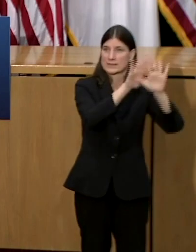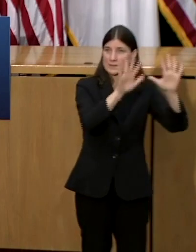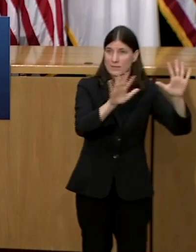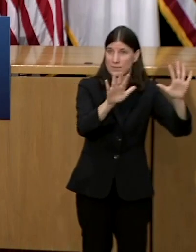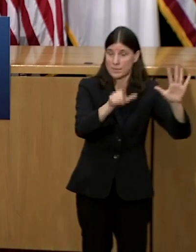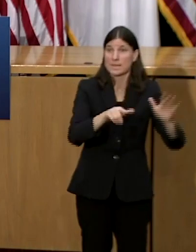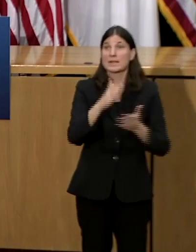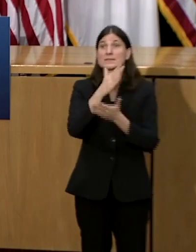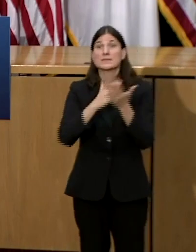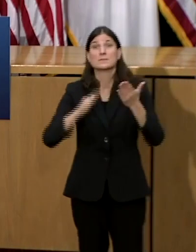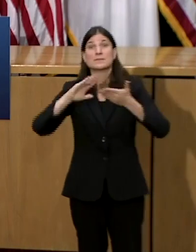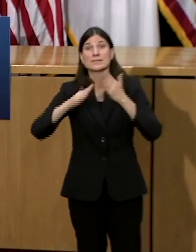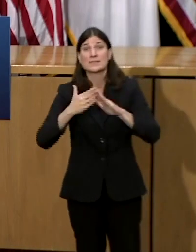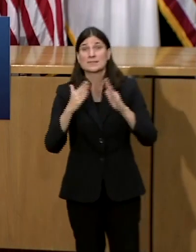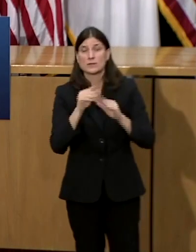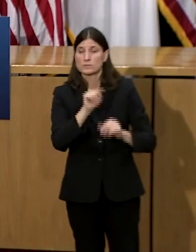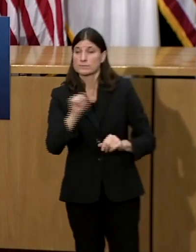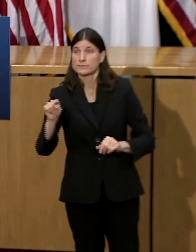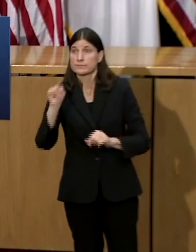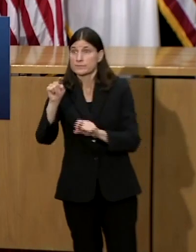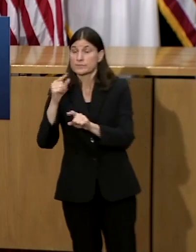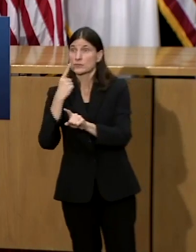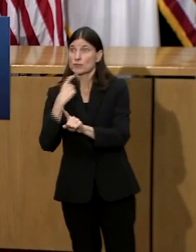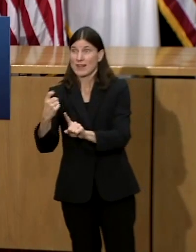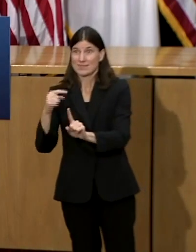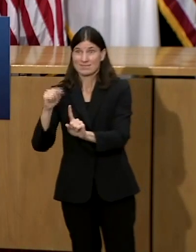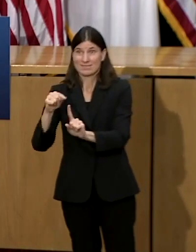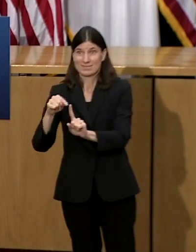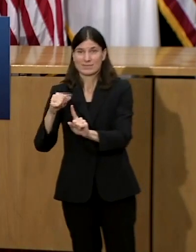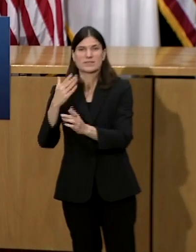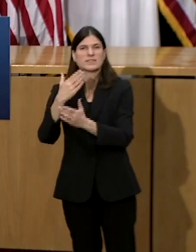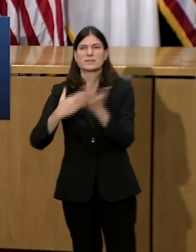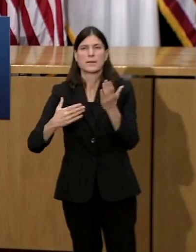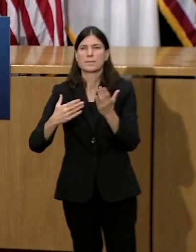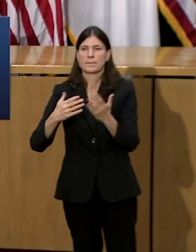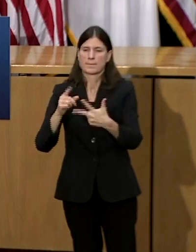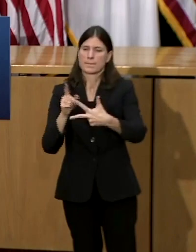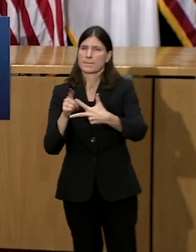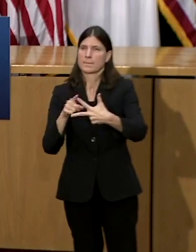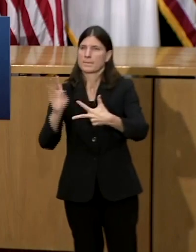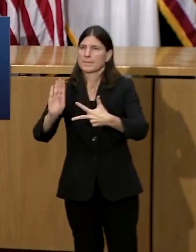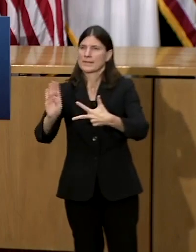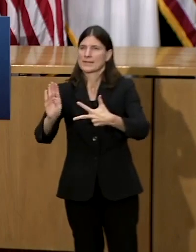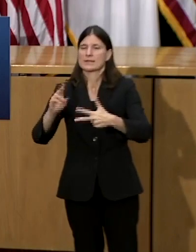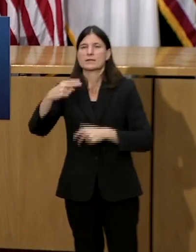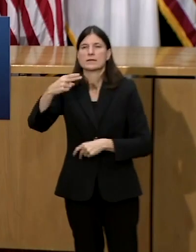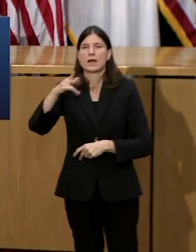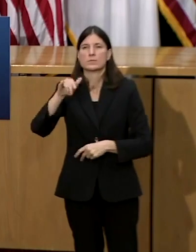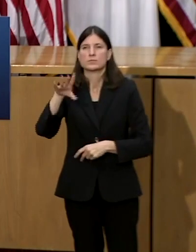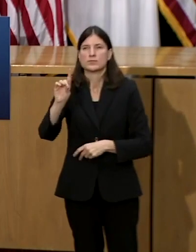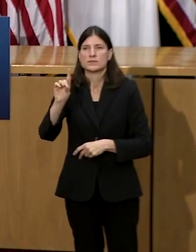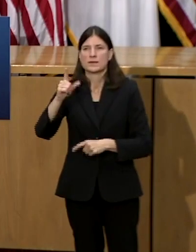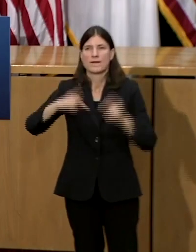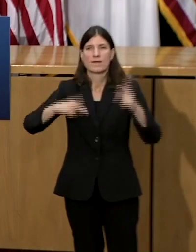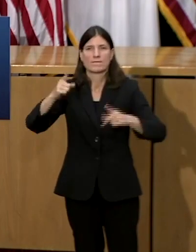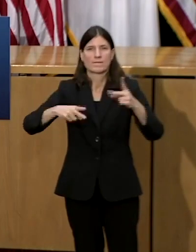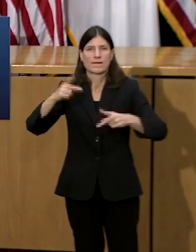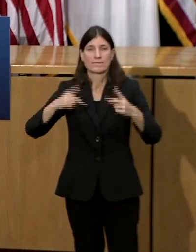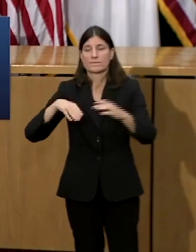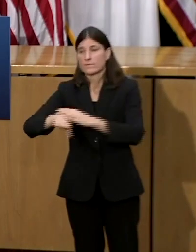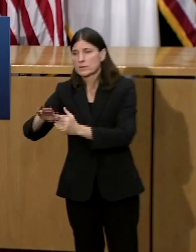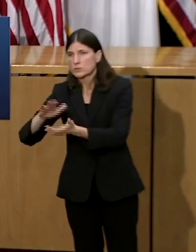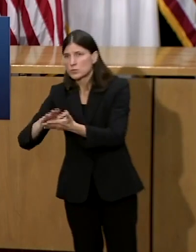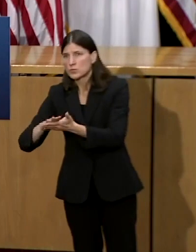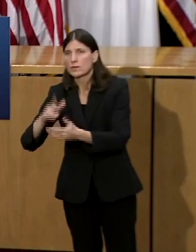while minimizing remote learning time for younger and high-need students. In those few communities with the highest COVID cases and